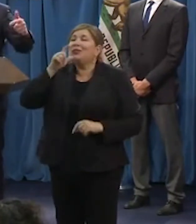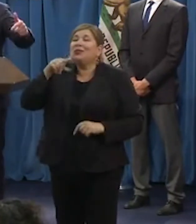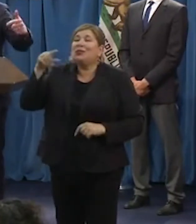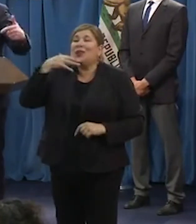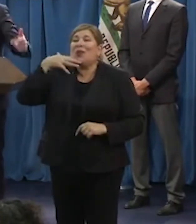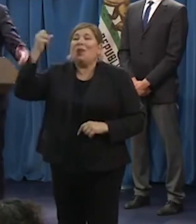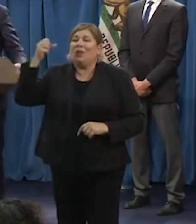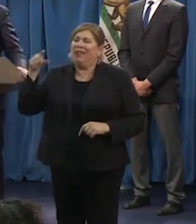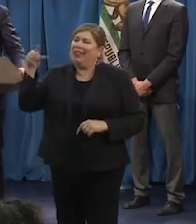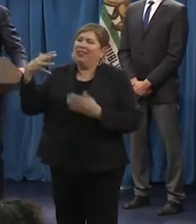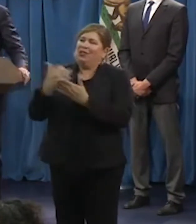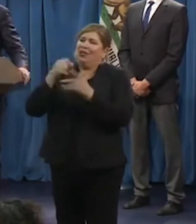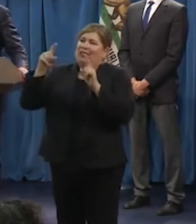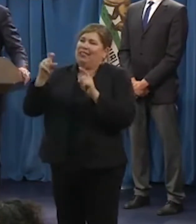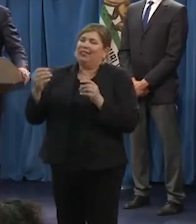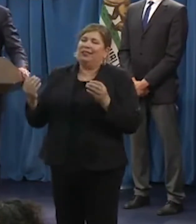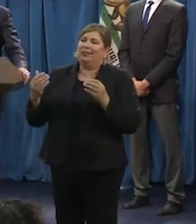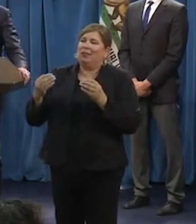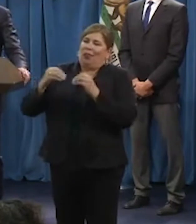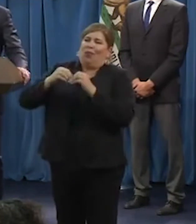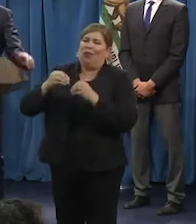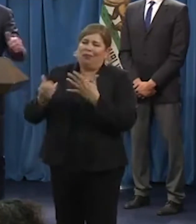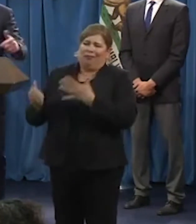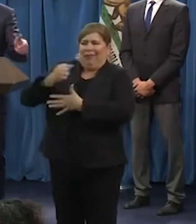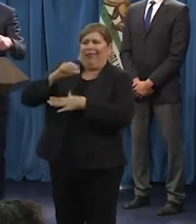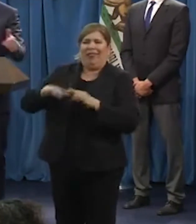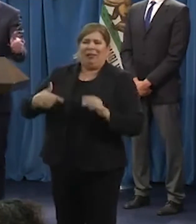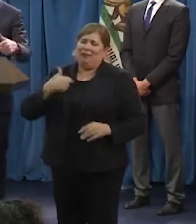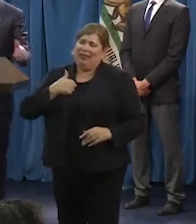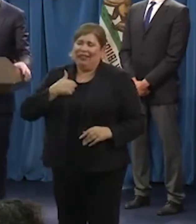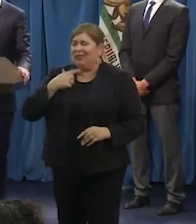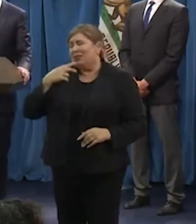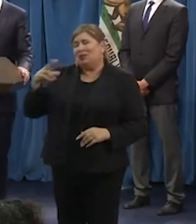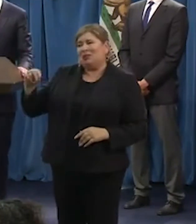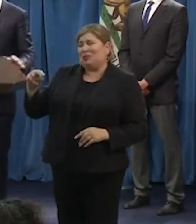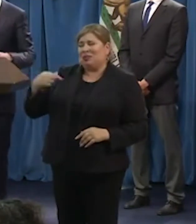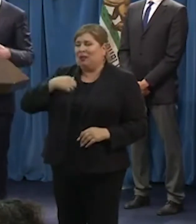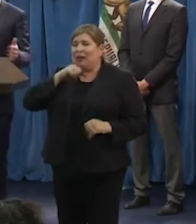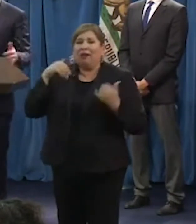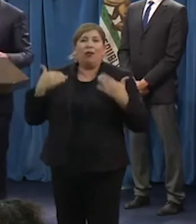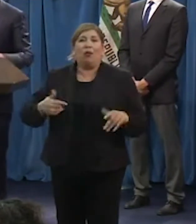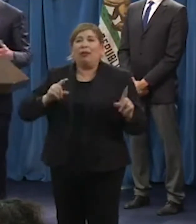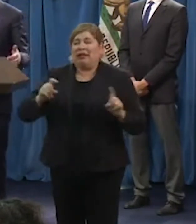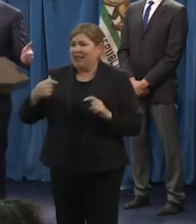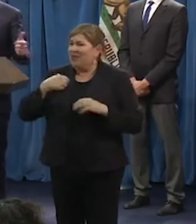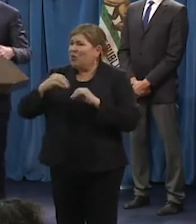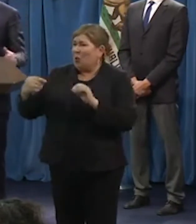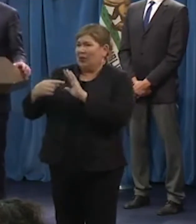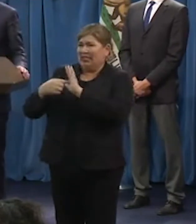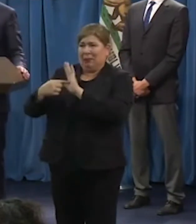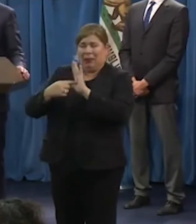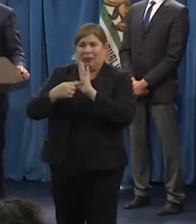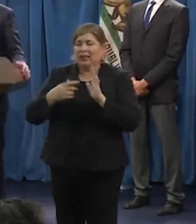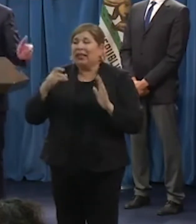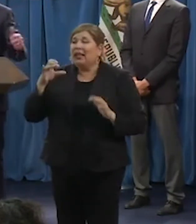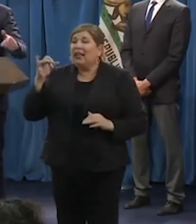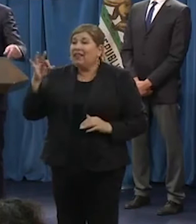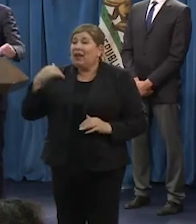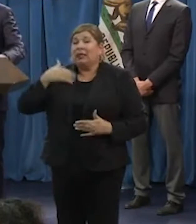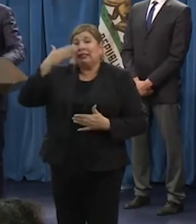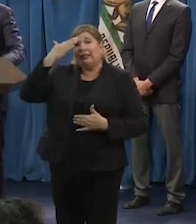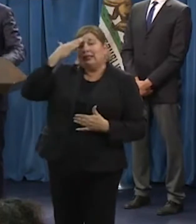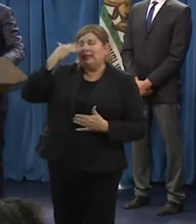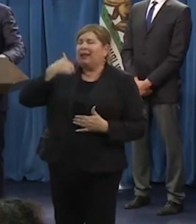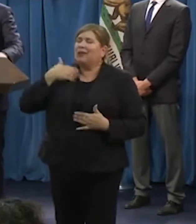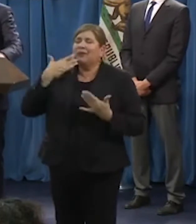They deserve a test before someone like me deserves a test. So the answer is unequivocally, absolutely no. I have no symptoms. And you know what? Even if I did, I'd